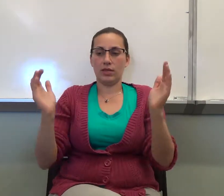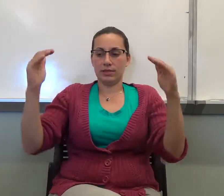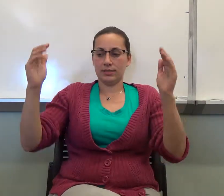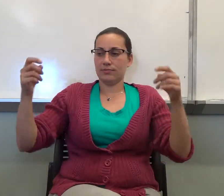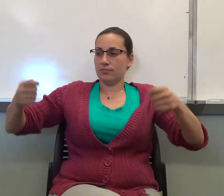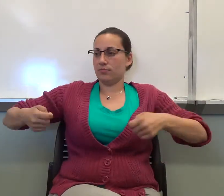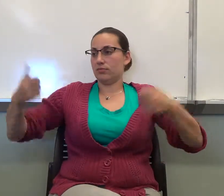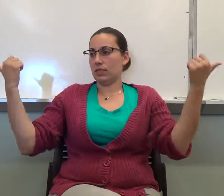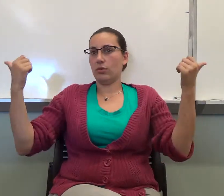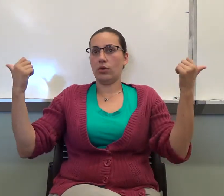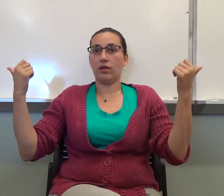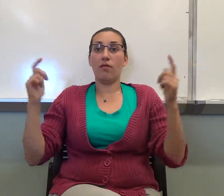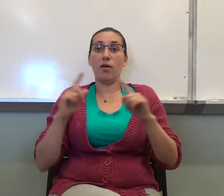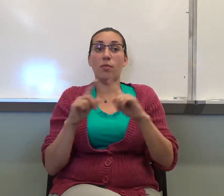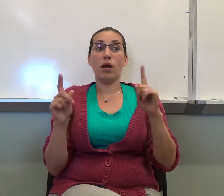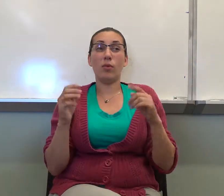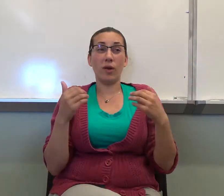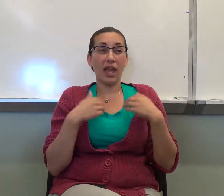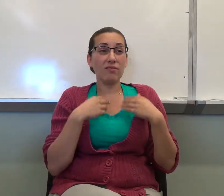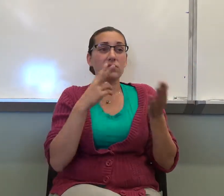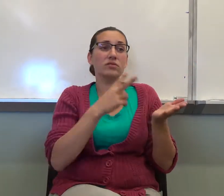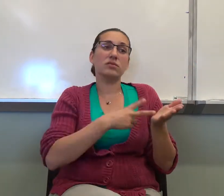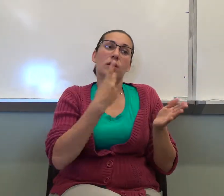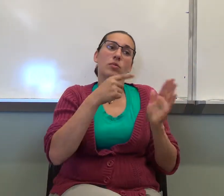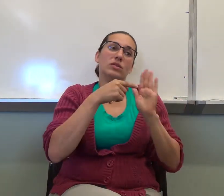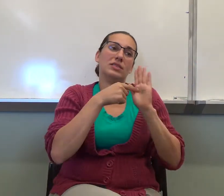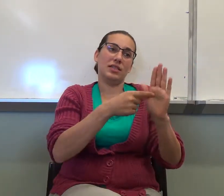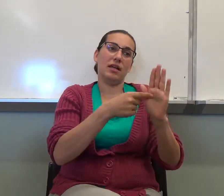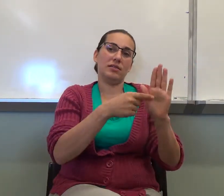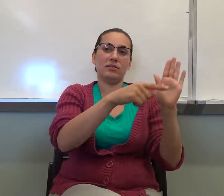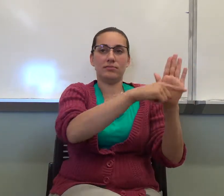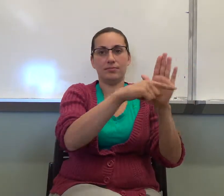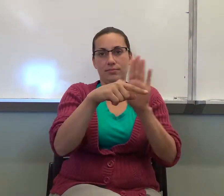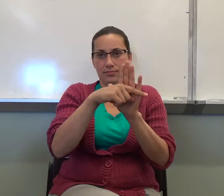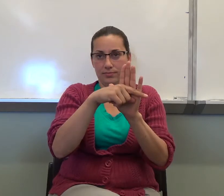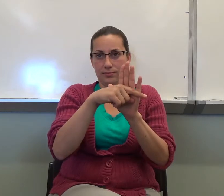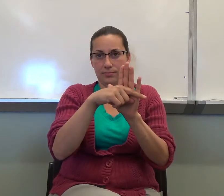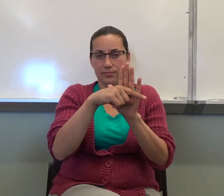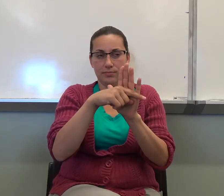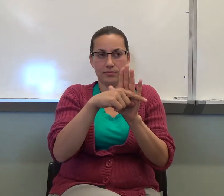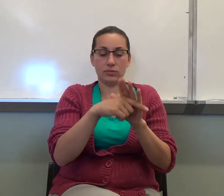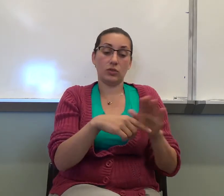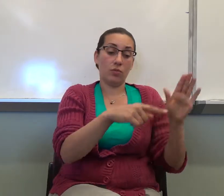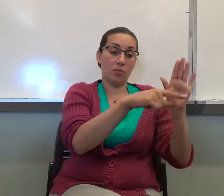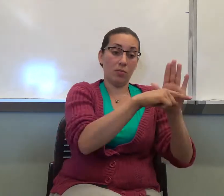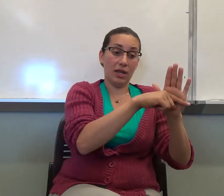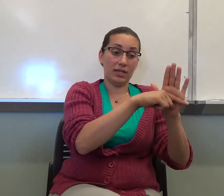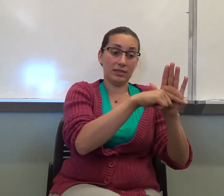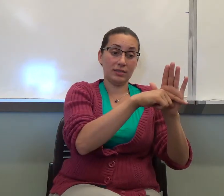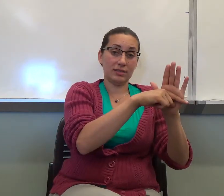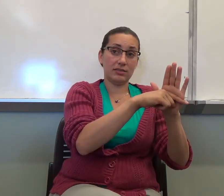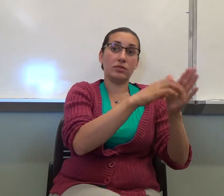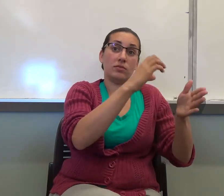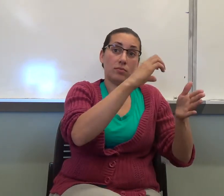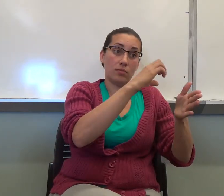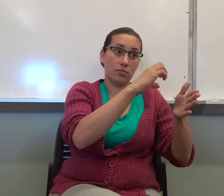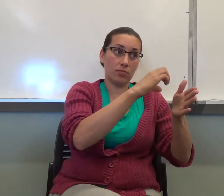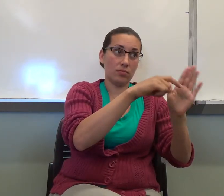But we've got this double sign stuff. All right, minus 8x, change to addition, and the opposite